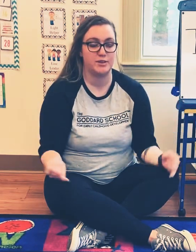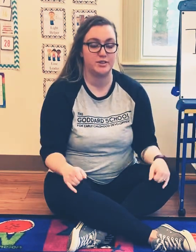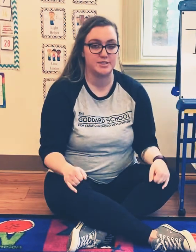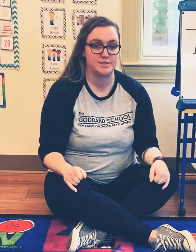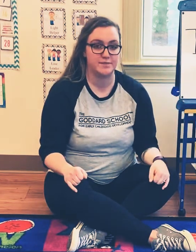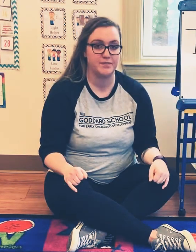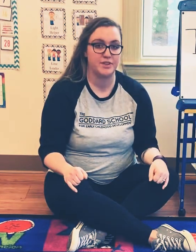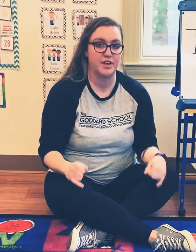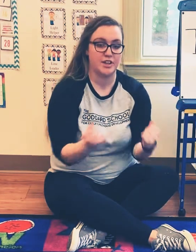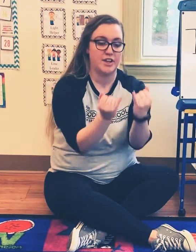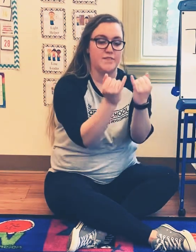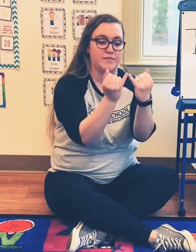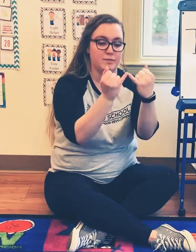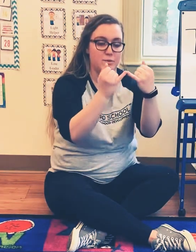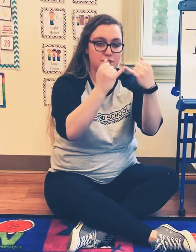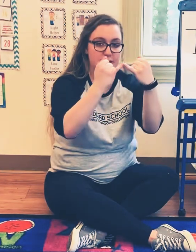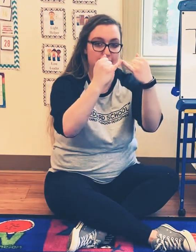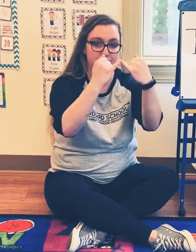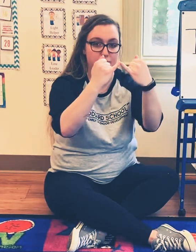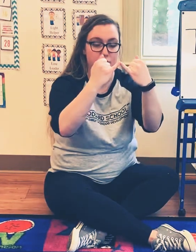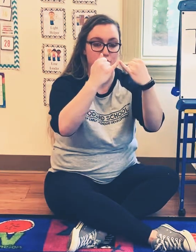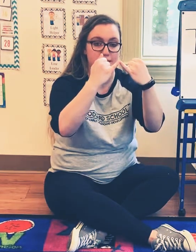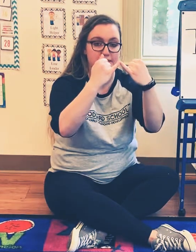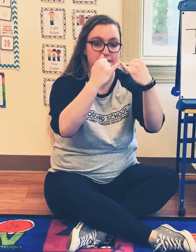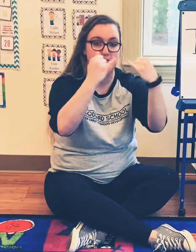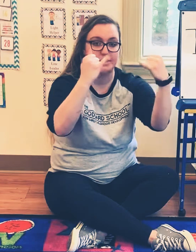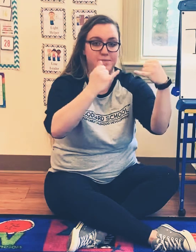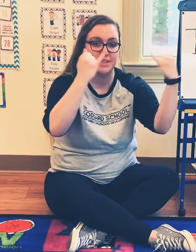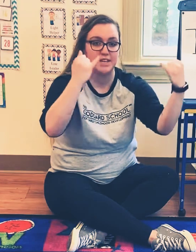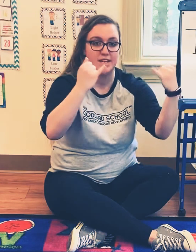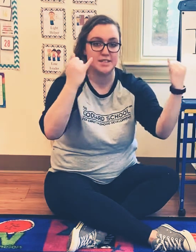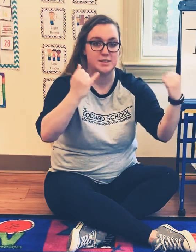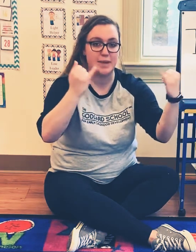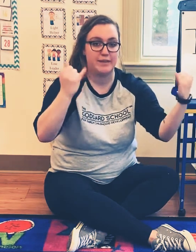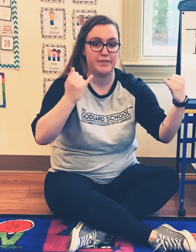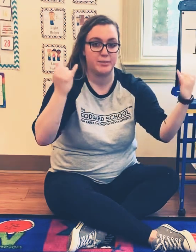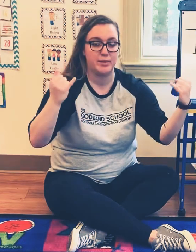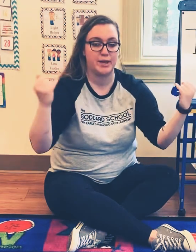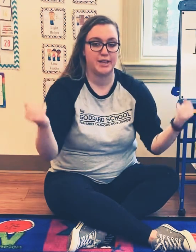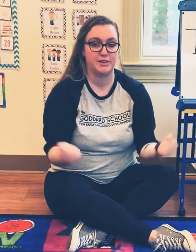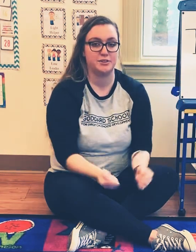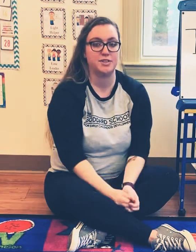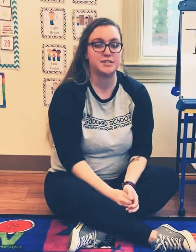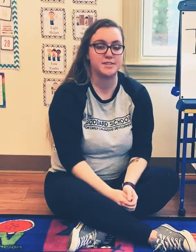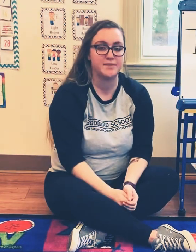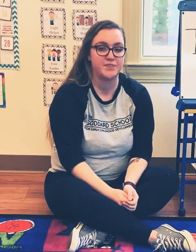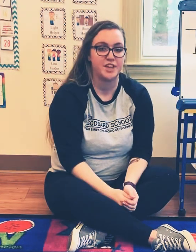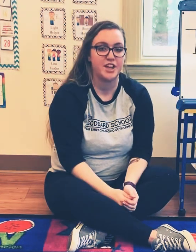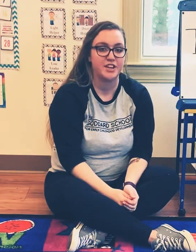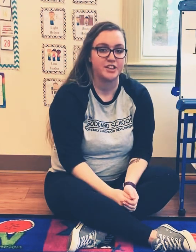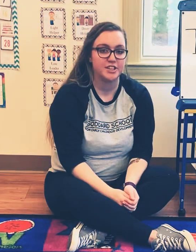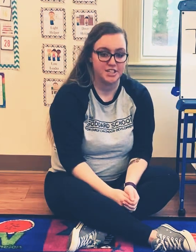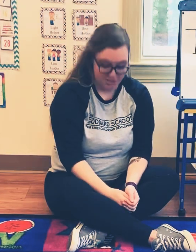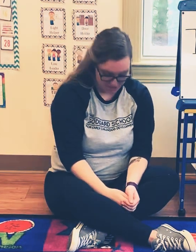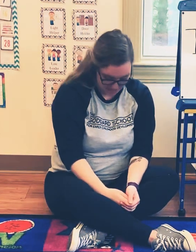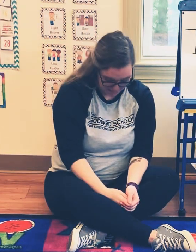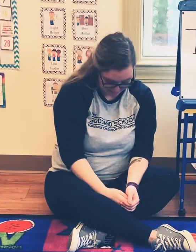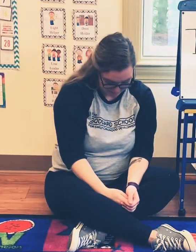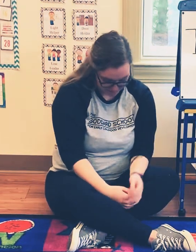noodles. One more time, put your pinkies together and then spiral them apart like noodles. Good job.